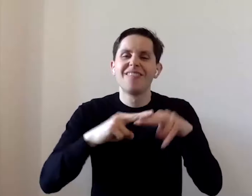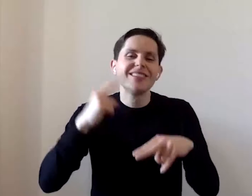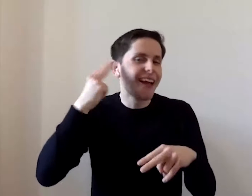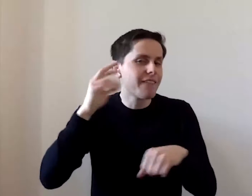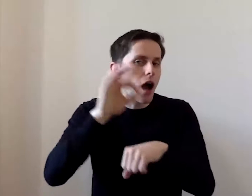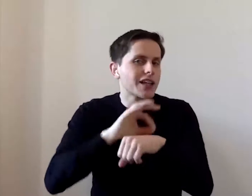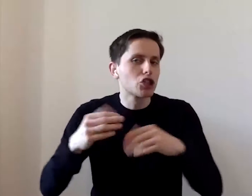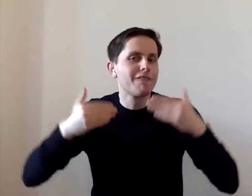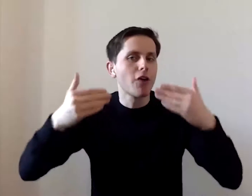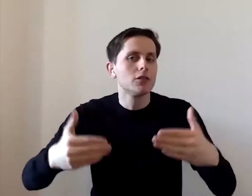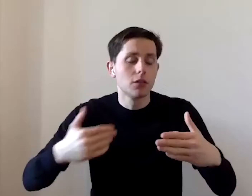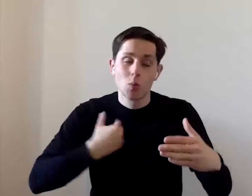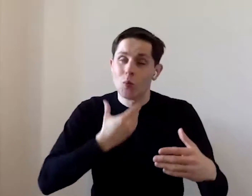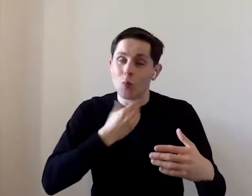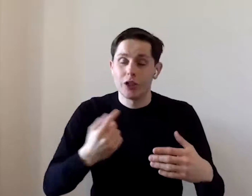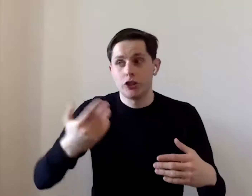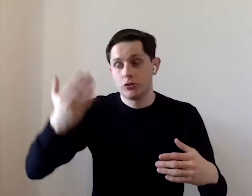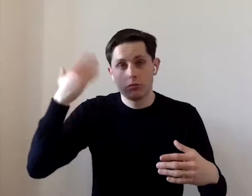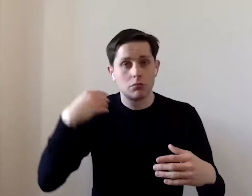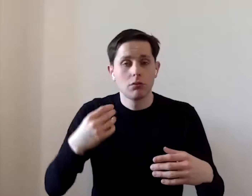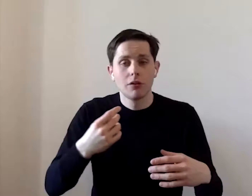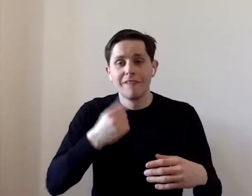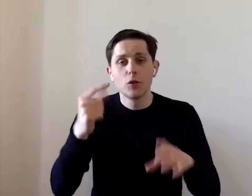Really, I wish that I'd established Deaf Architectural Front a few years ago.